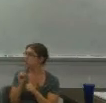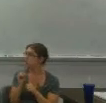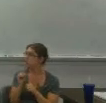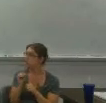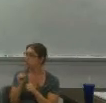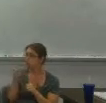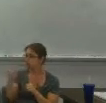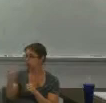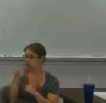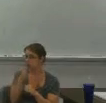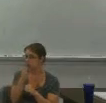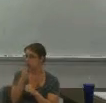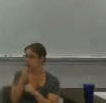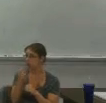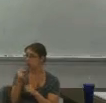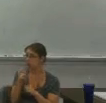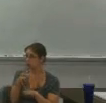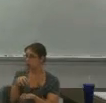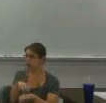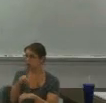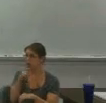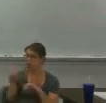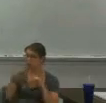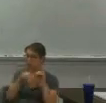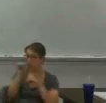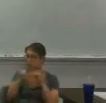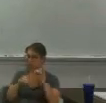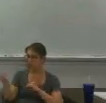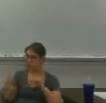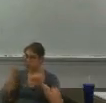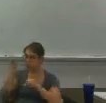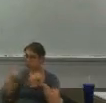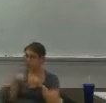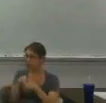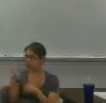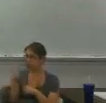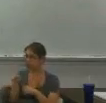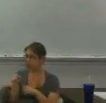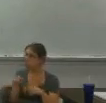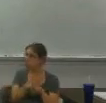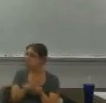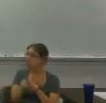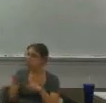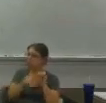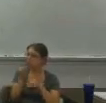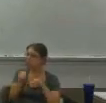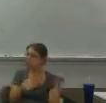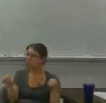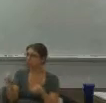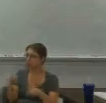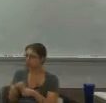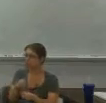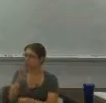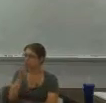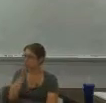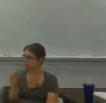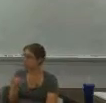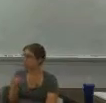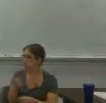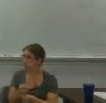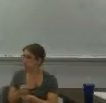So Bronson mentioned that the molecules are bouncing around in the gas. They're also bouncing around in the water as well,